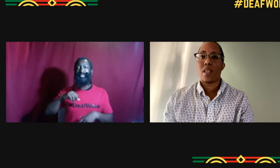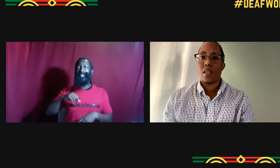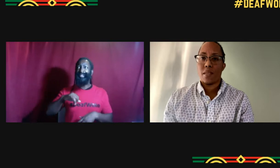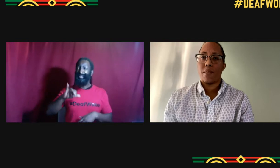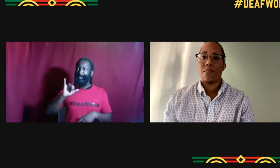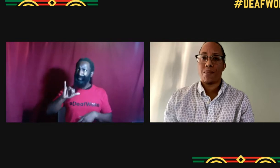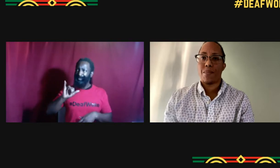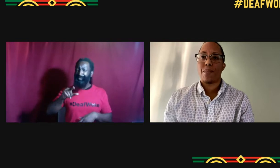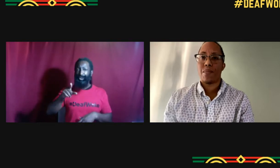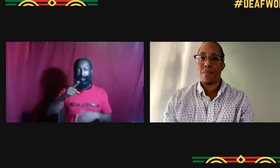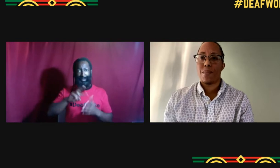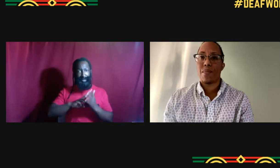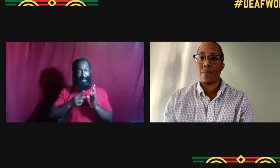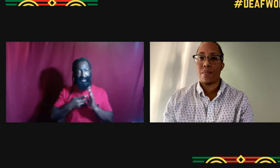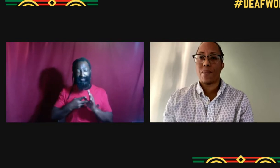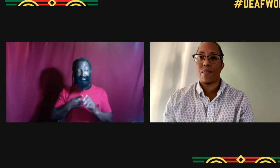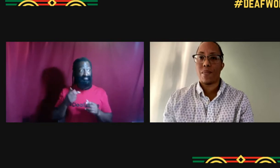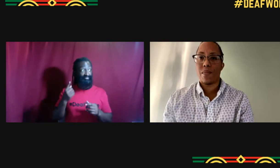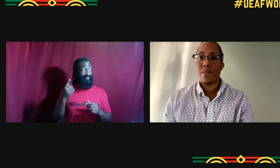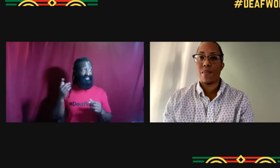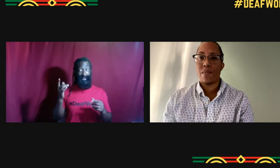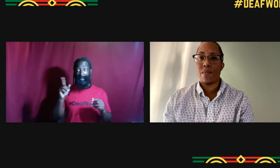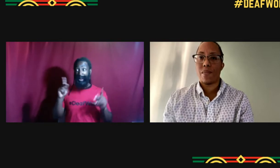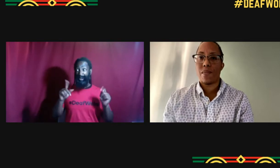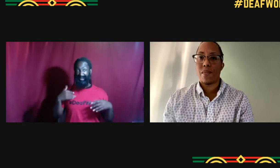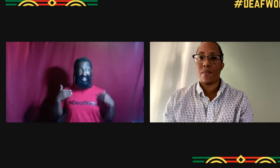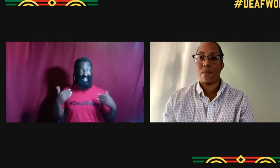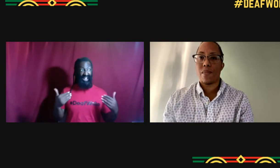do your research, study.